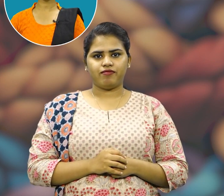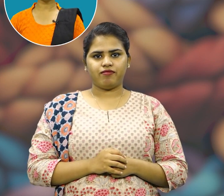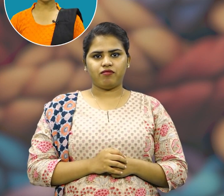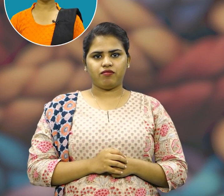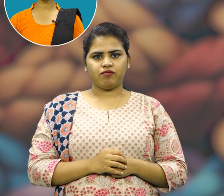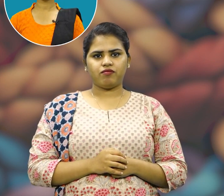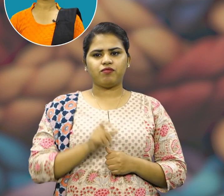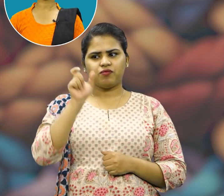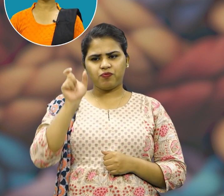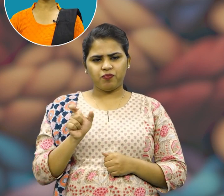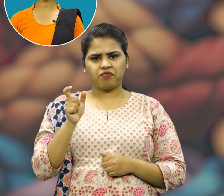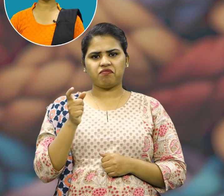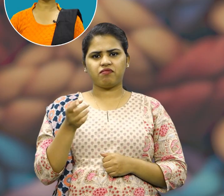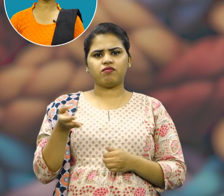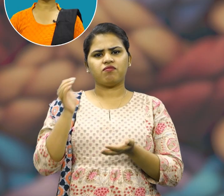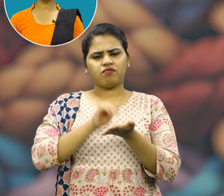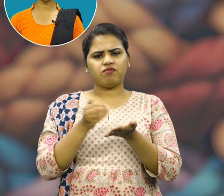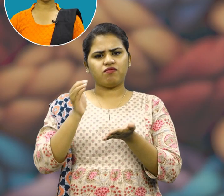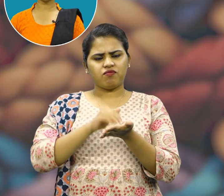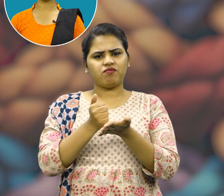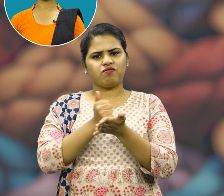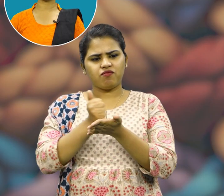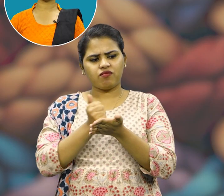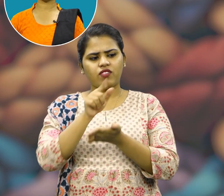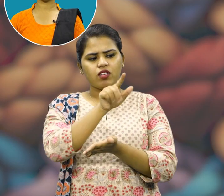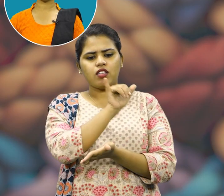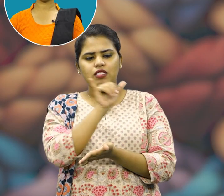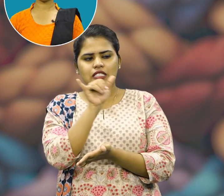Attempts were made to make silk artificially.